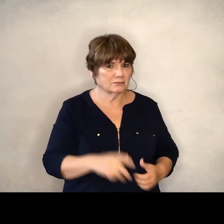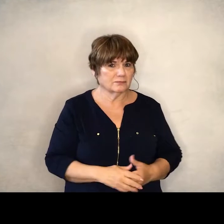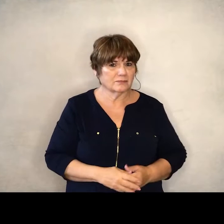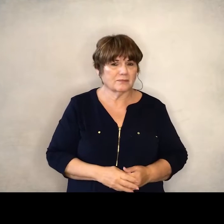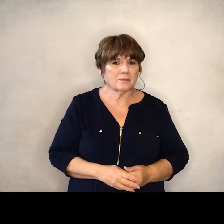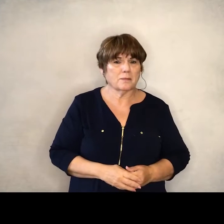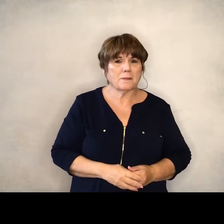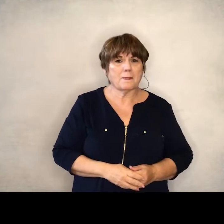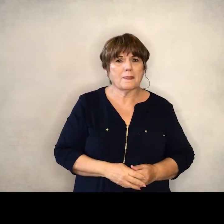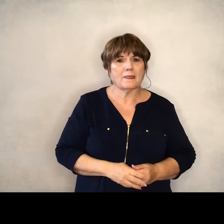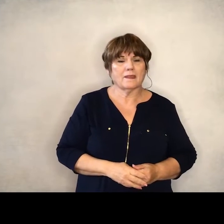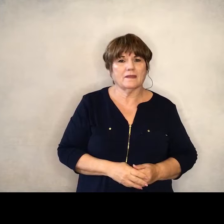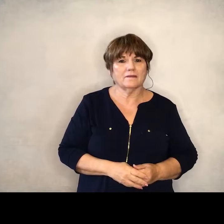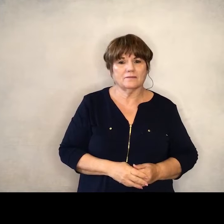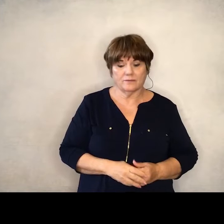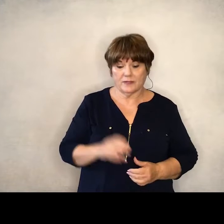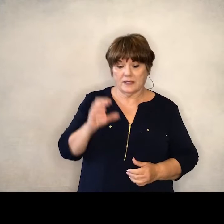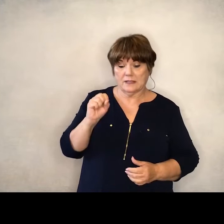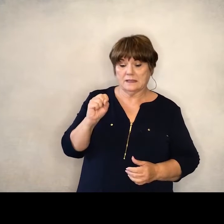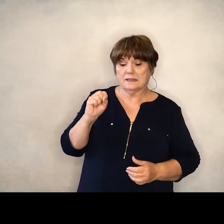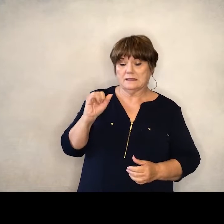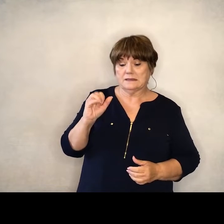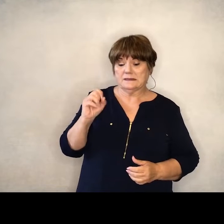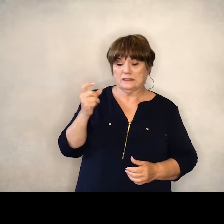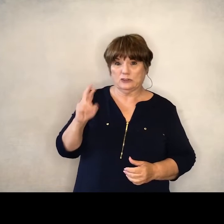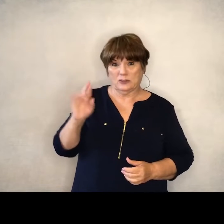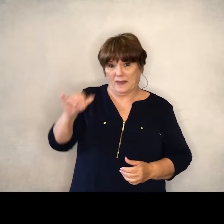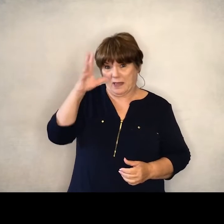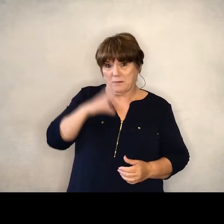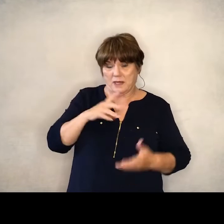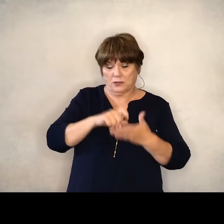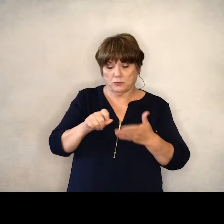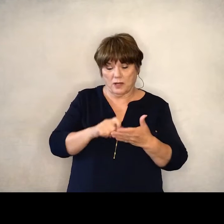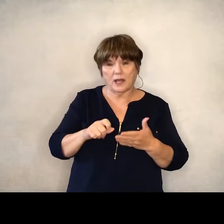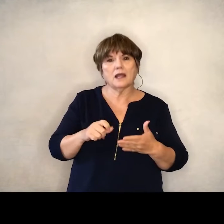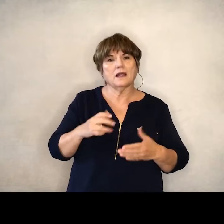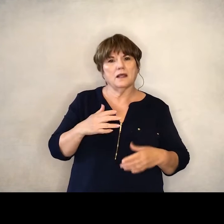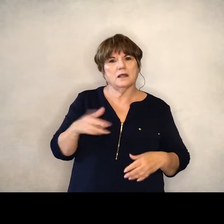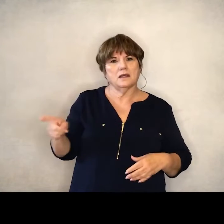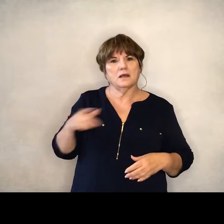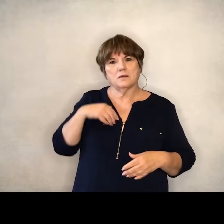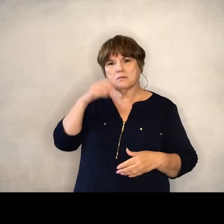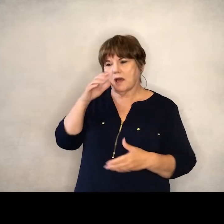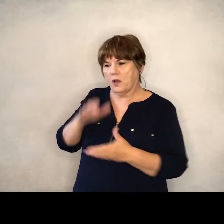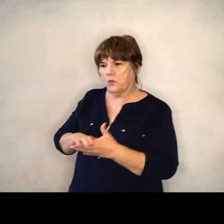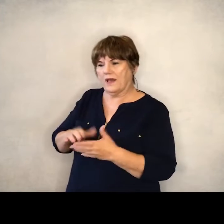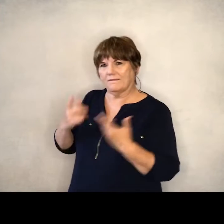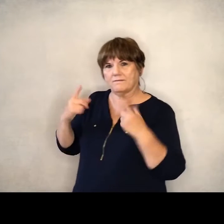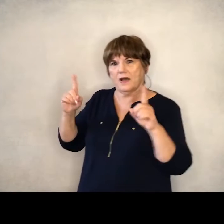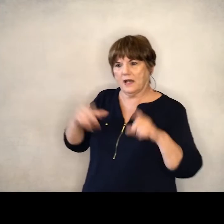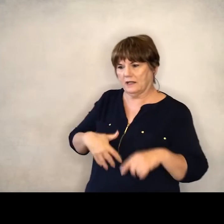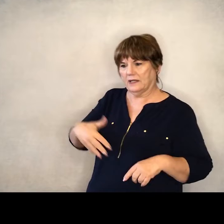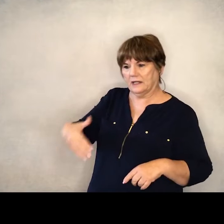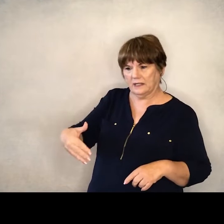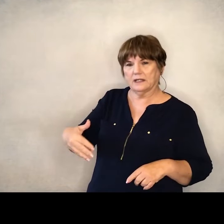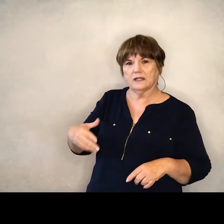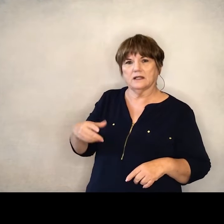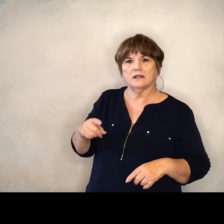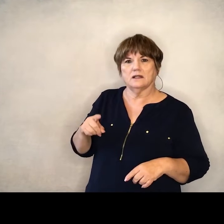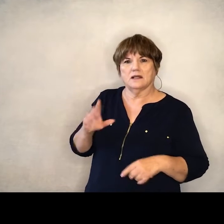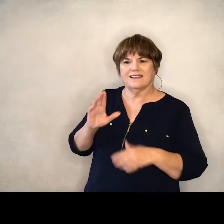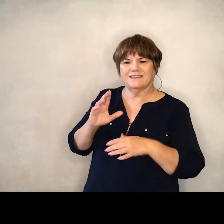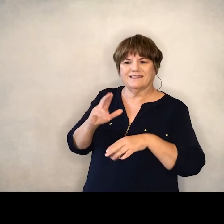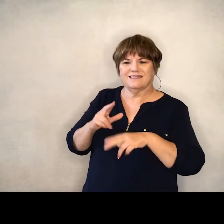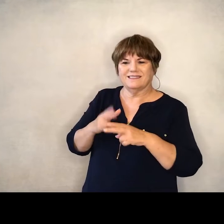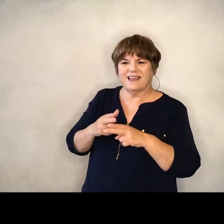Sitzer writes, "After many years of infertility, Linda finally conceived. Linda was already 32, and she believed that